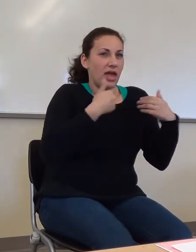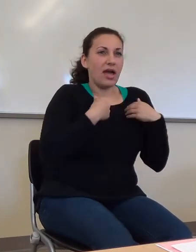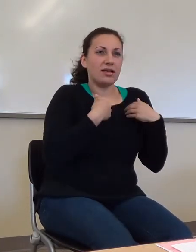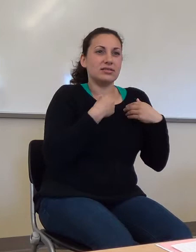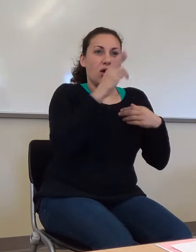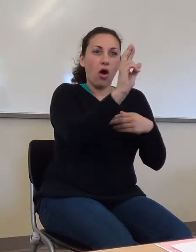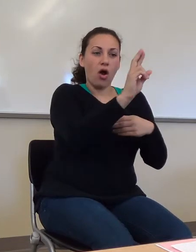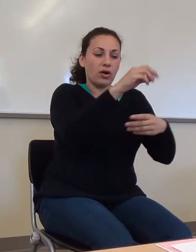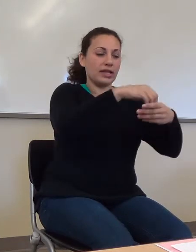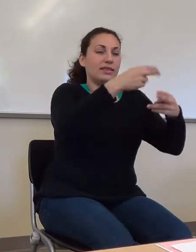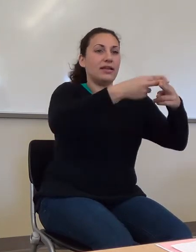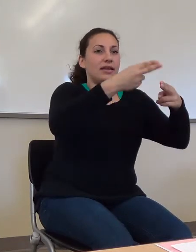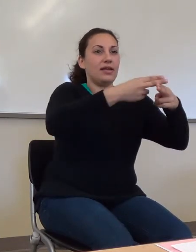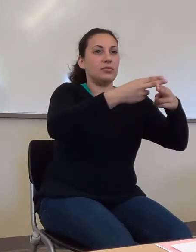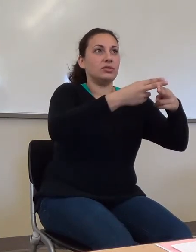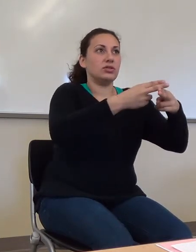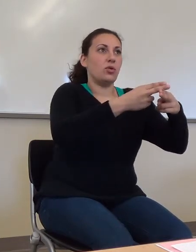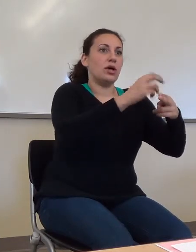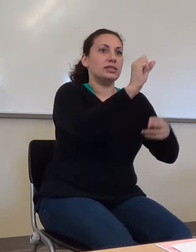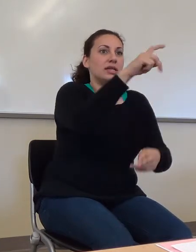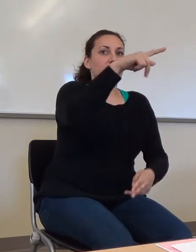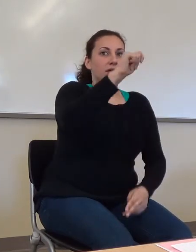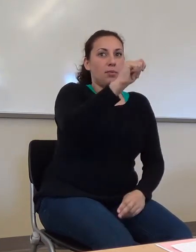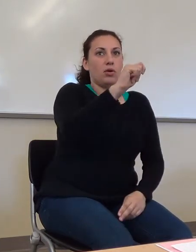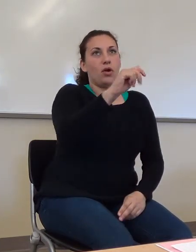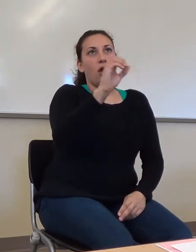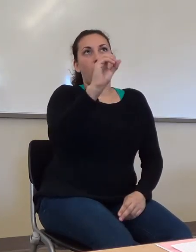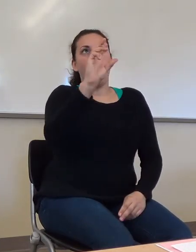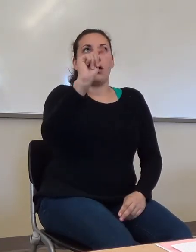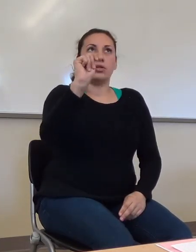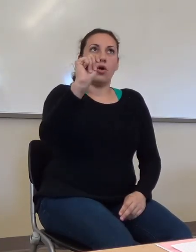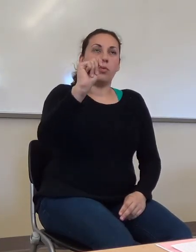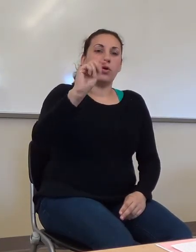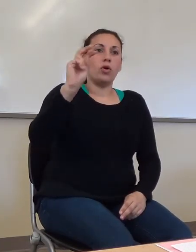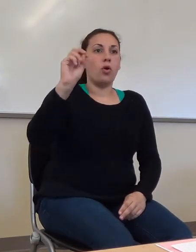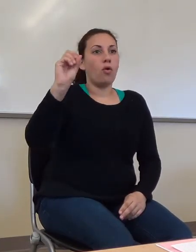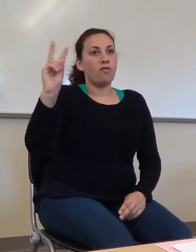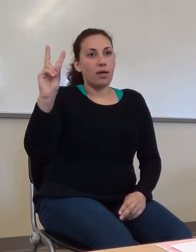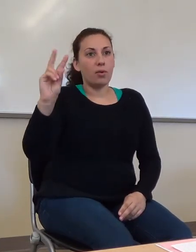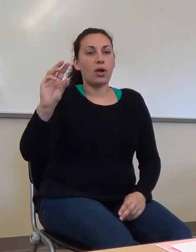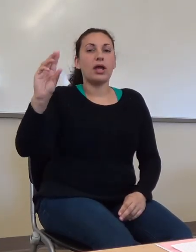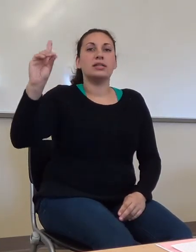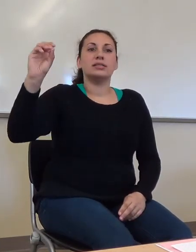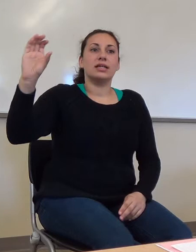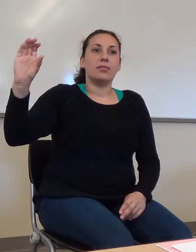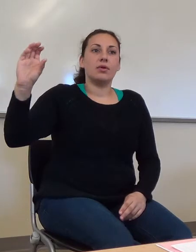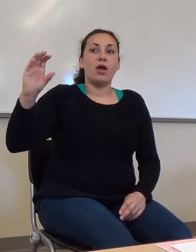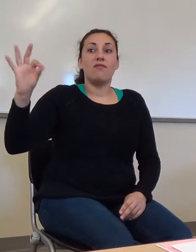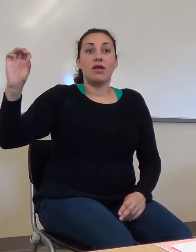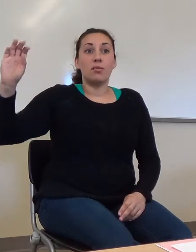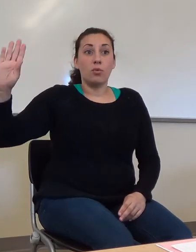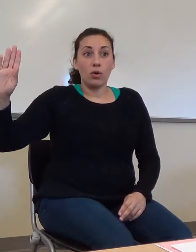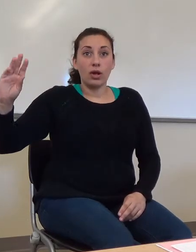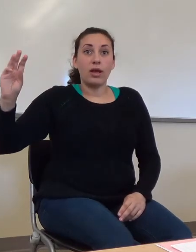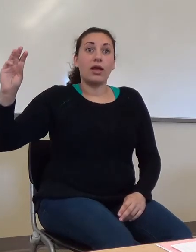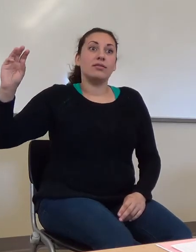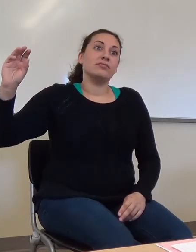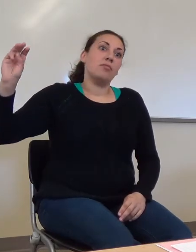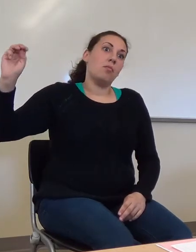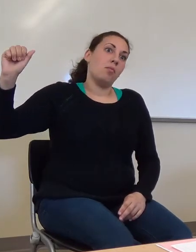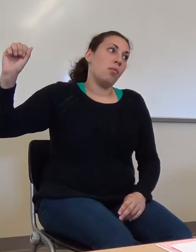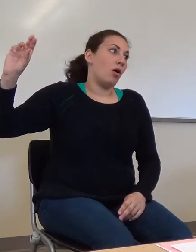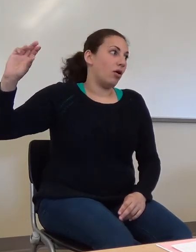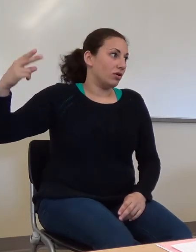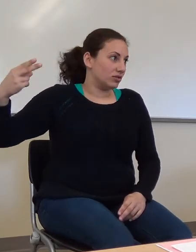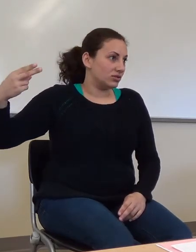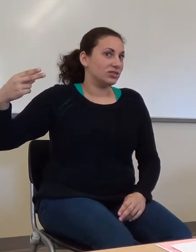it, meaning September, October, November, December, January, February, March, April. So what it's saying